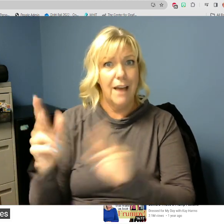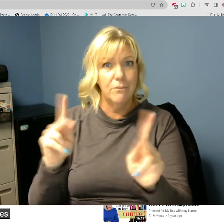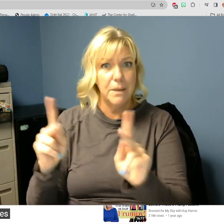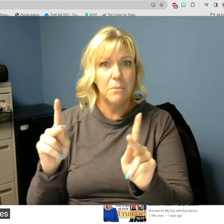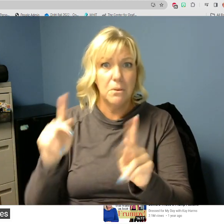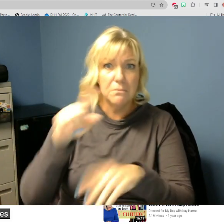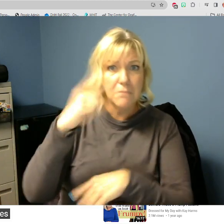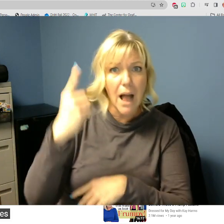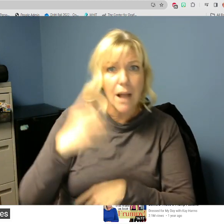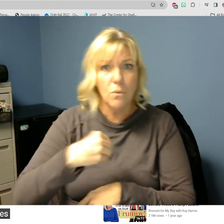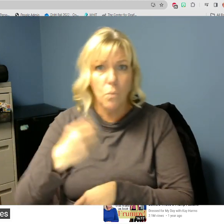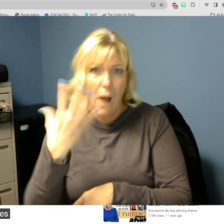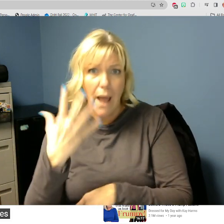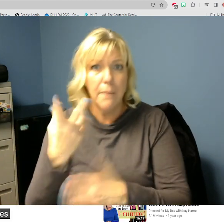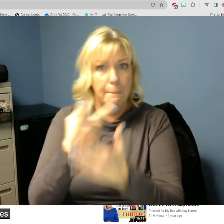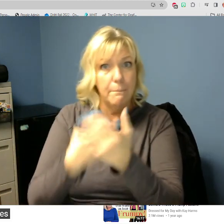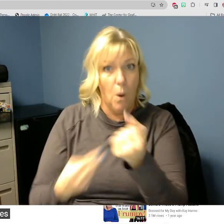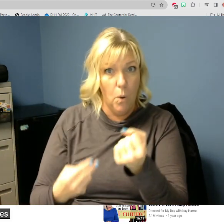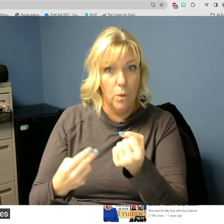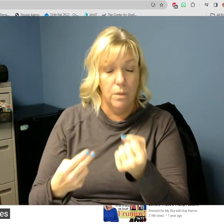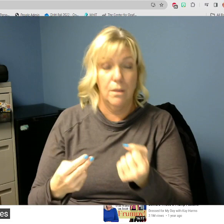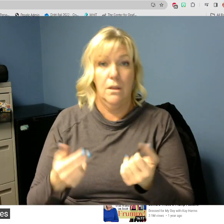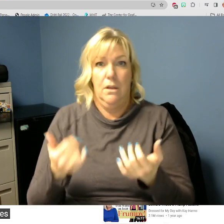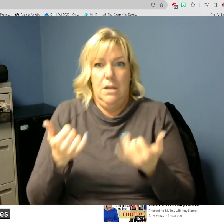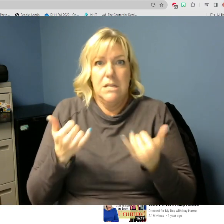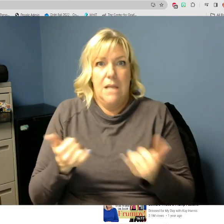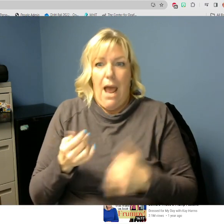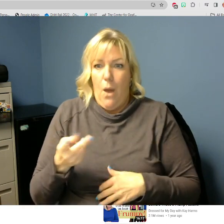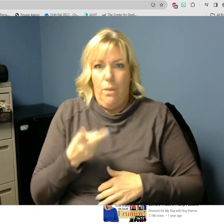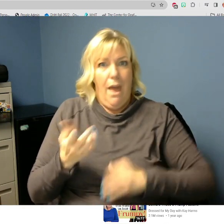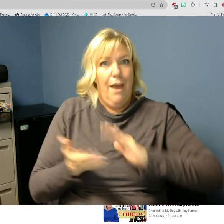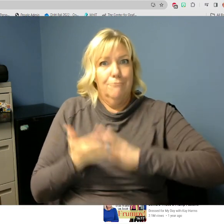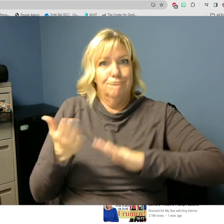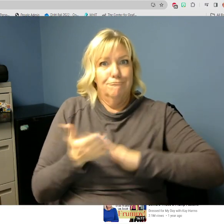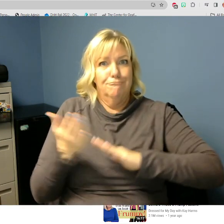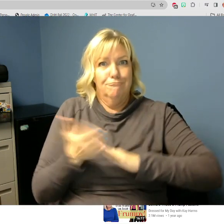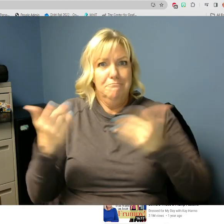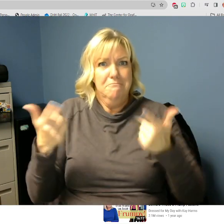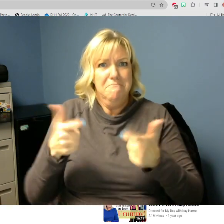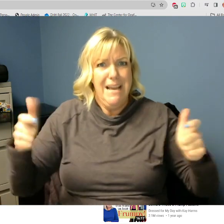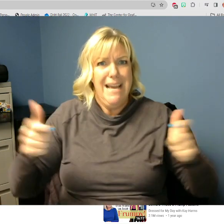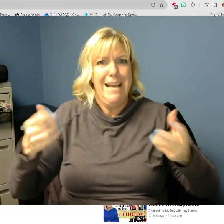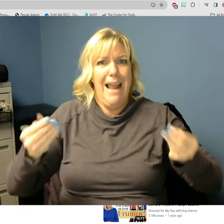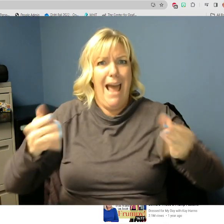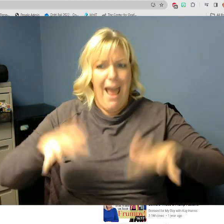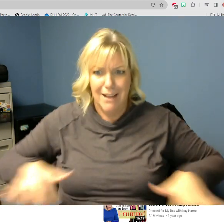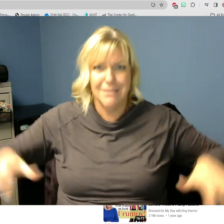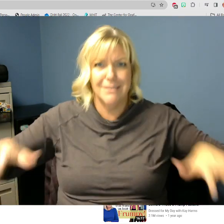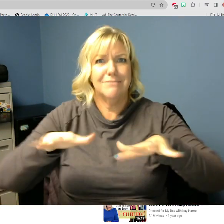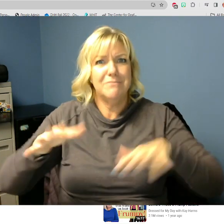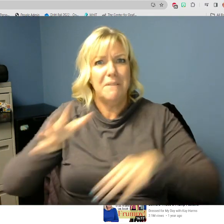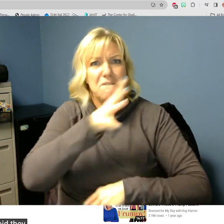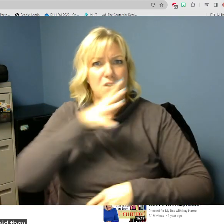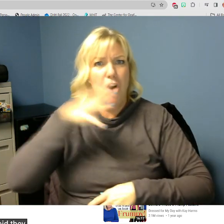So now they have several hundred acres of land and they're living like any other planter in